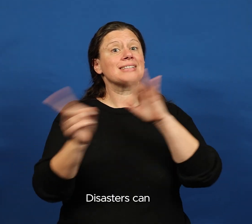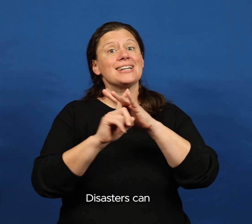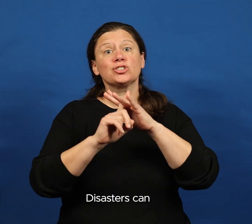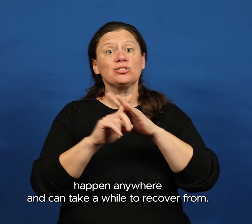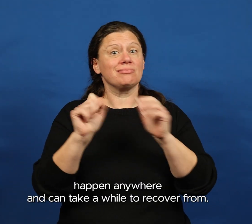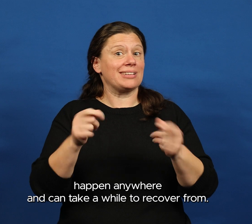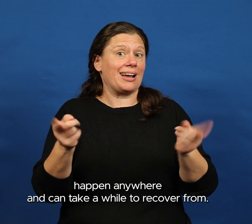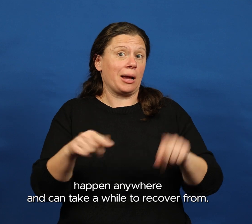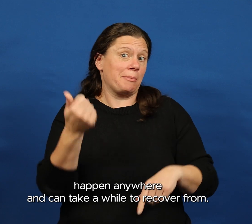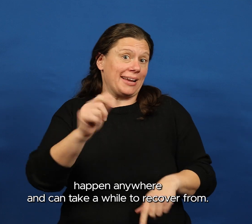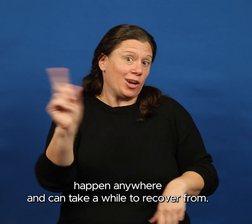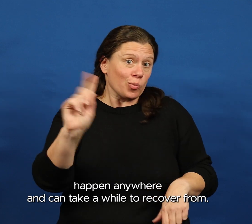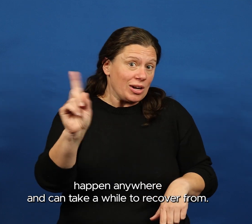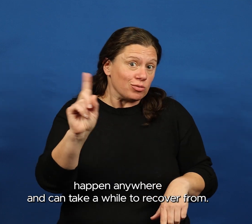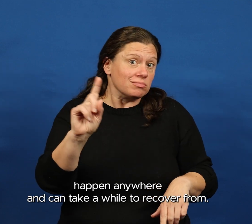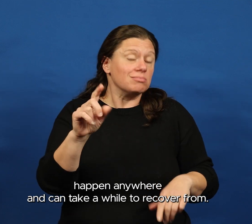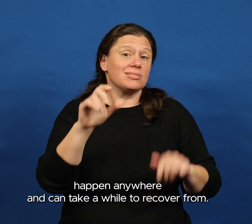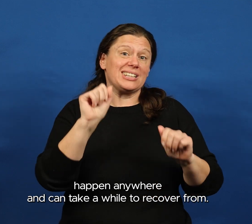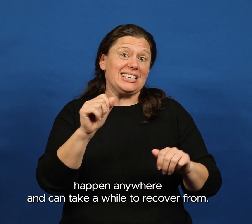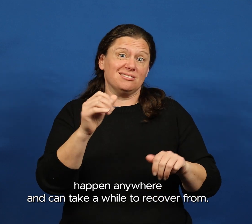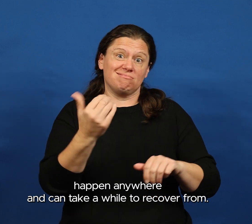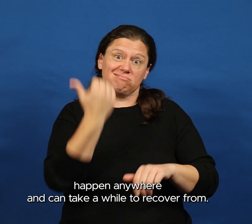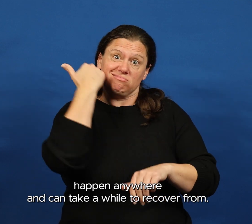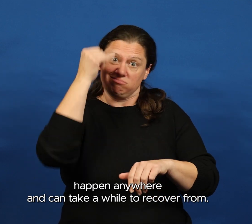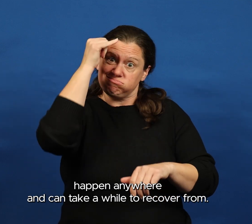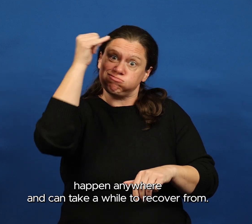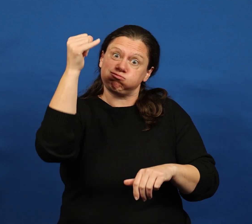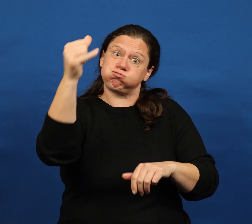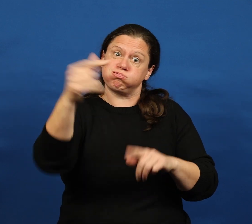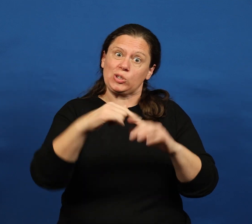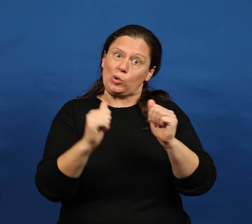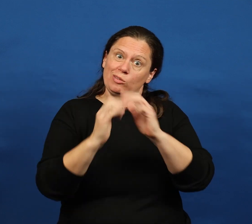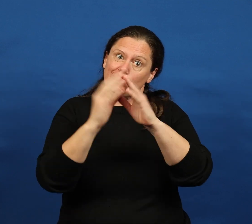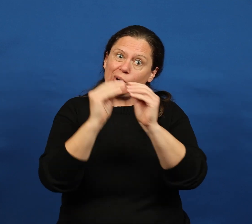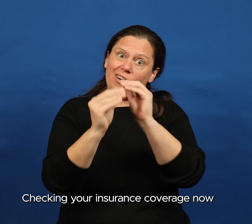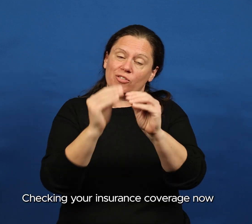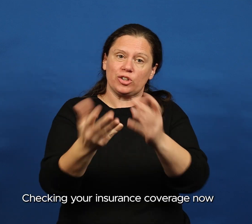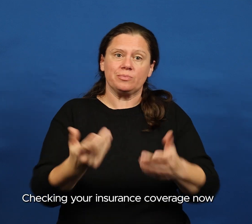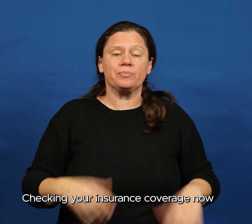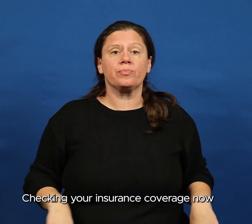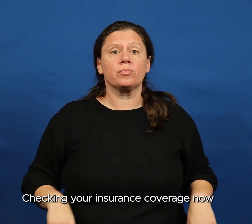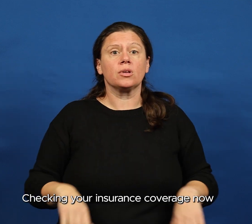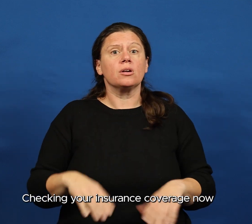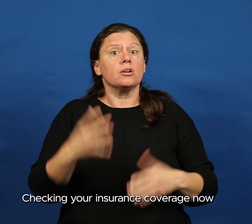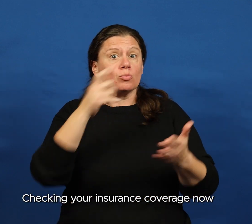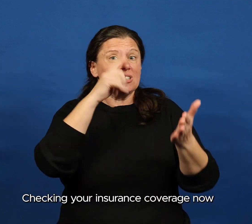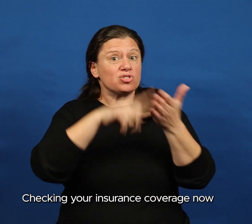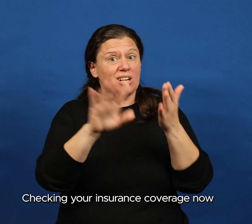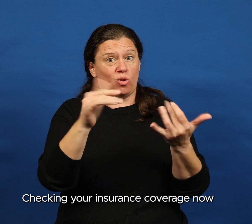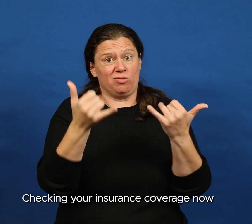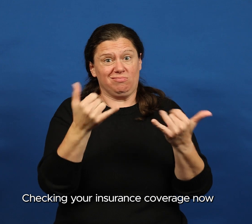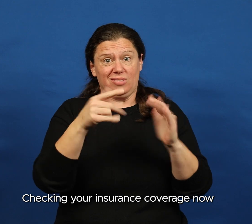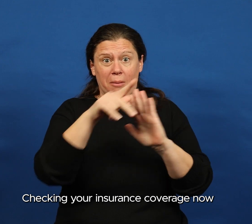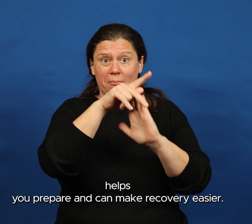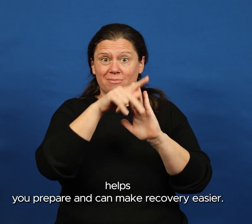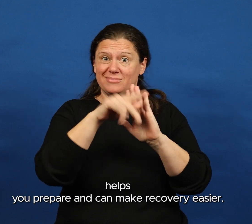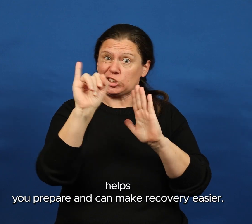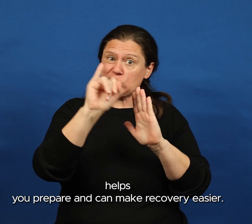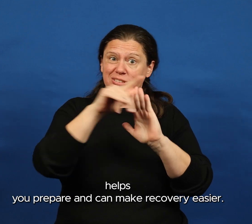Disasters can happen anywhere and can take a while to recover from. Checking your insurance coverage now helps you prepare